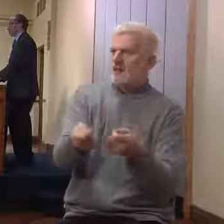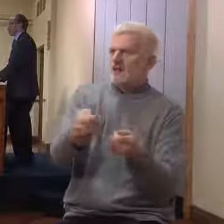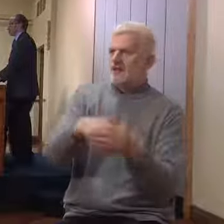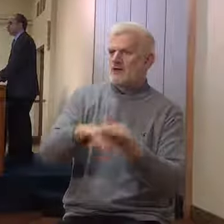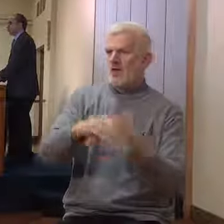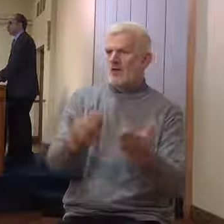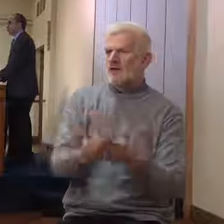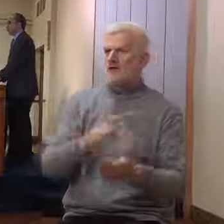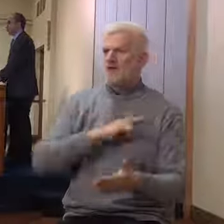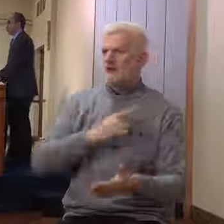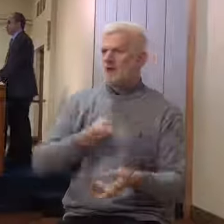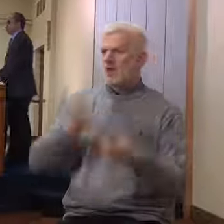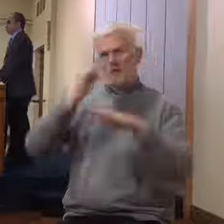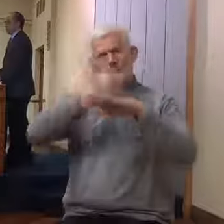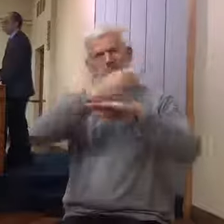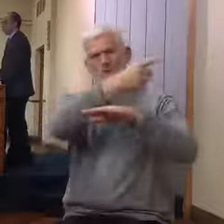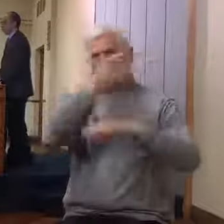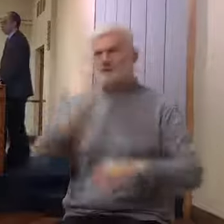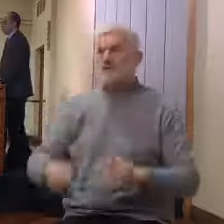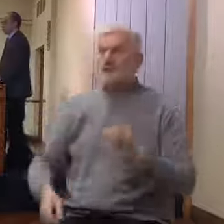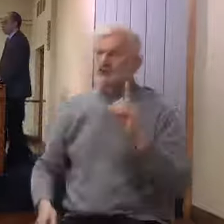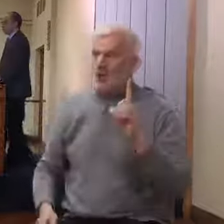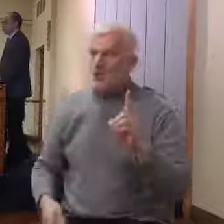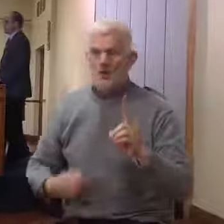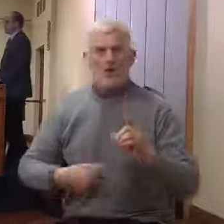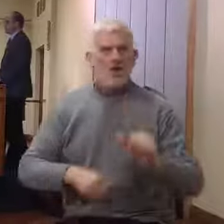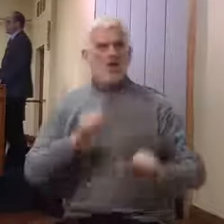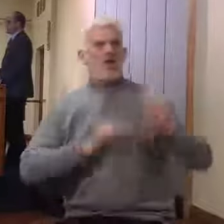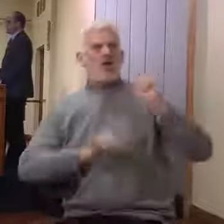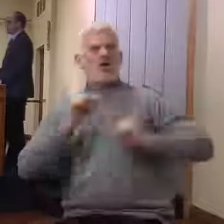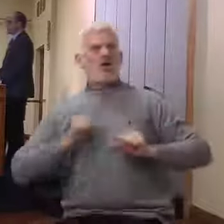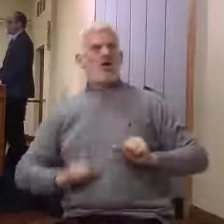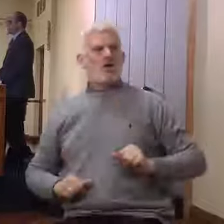So, to resist powers, to resist